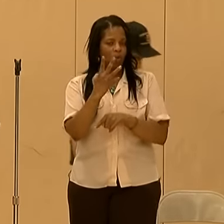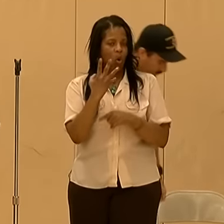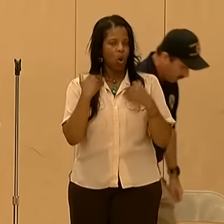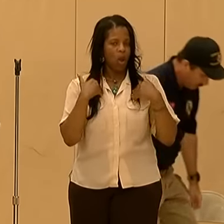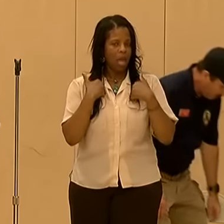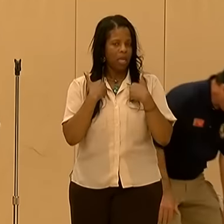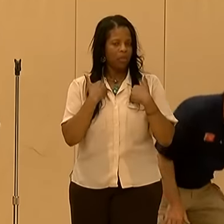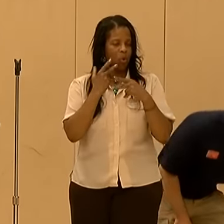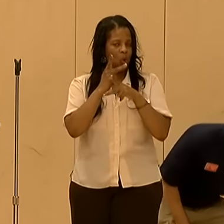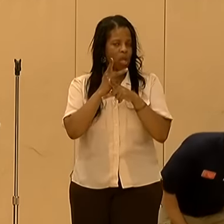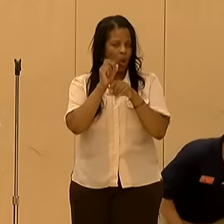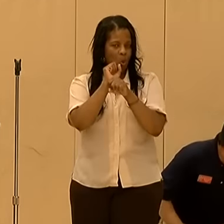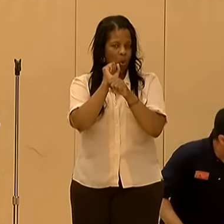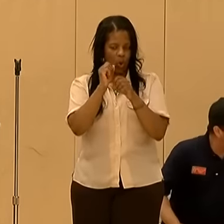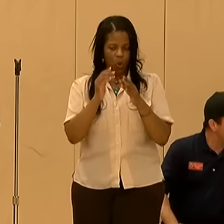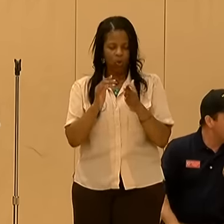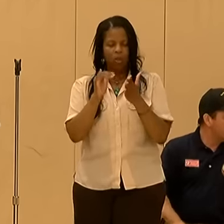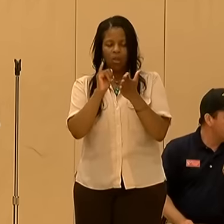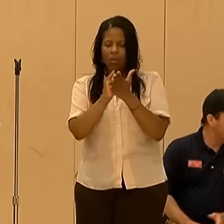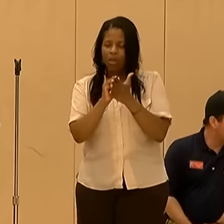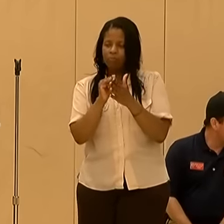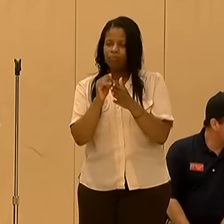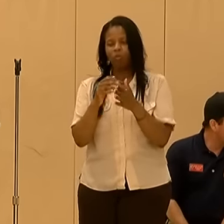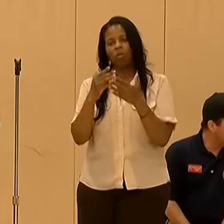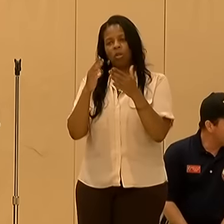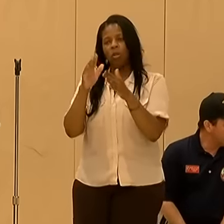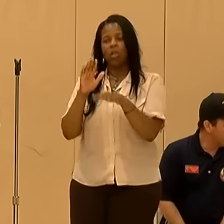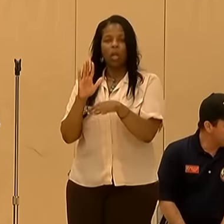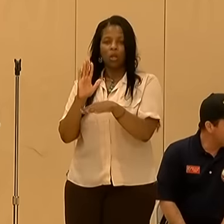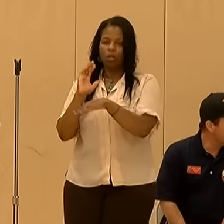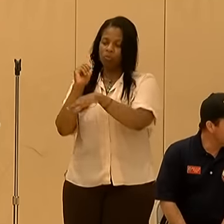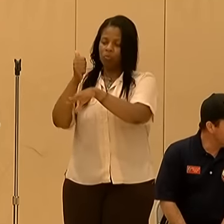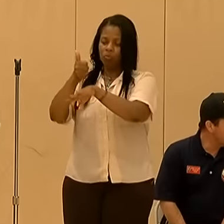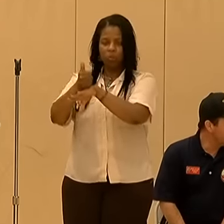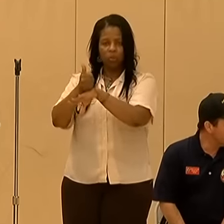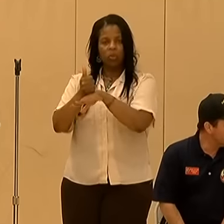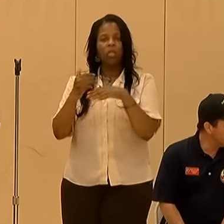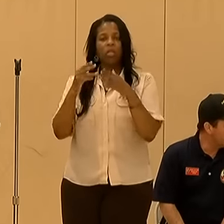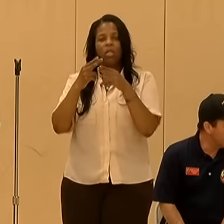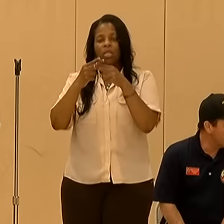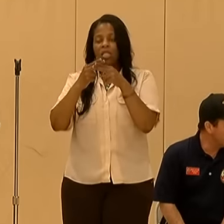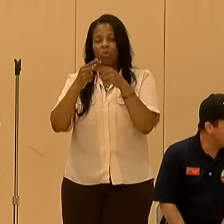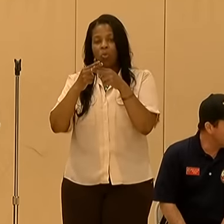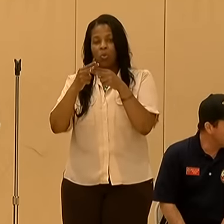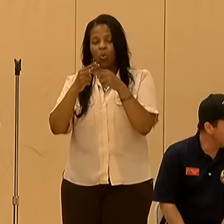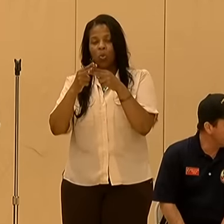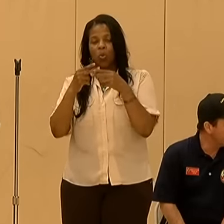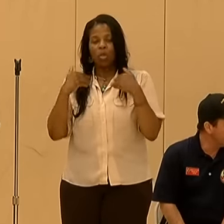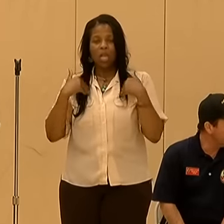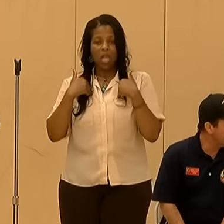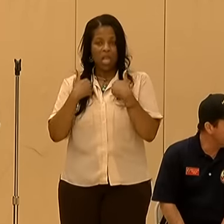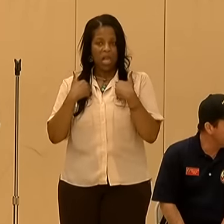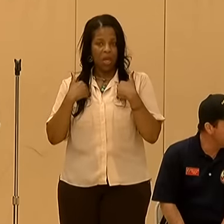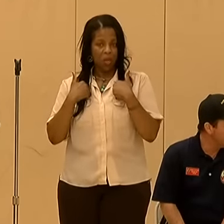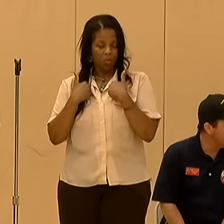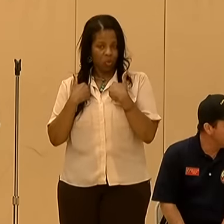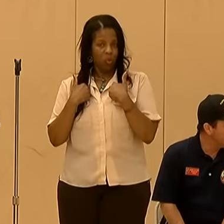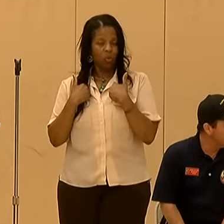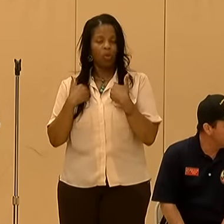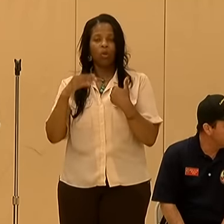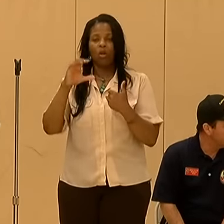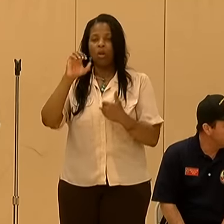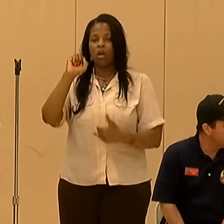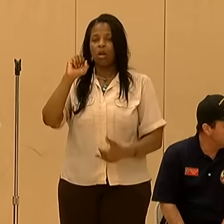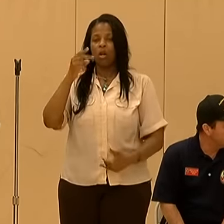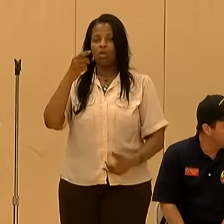the temporary emergency animal shelters that are adjacent to or in or around the Red Cross shelters. We're caring for about 35 owned